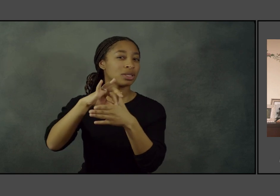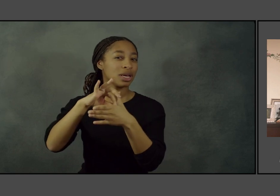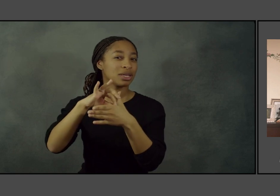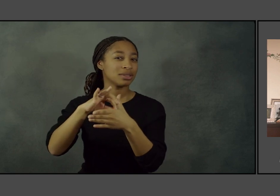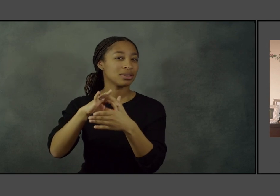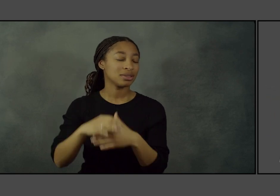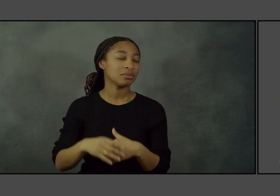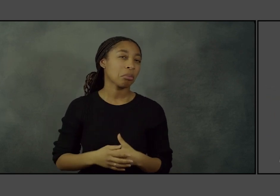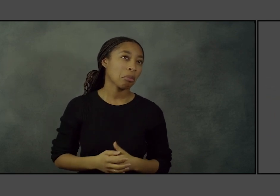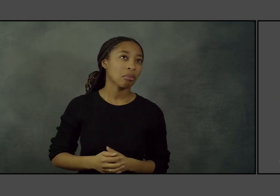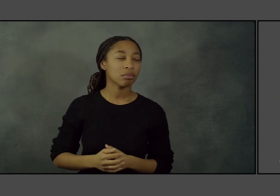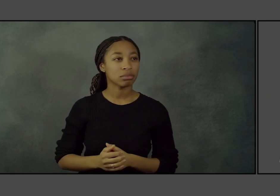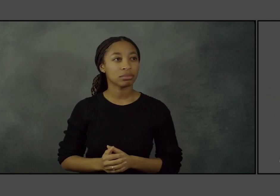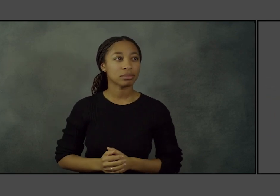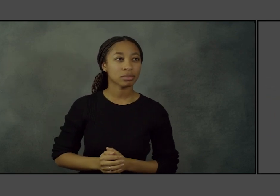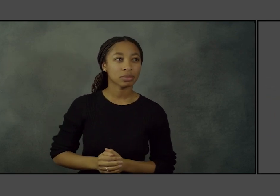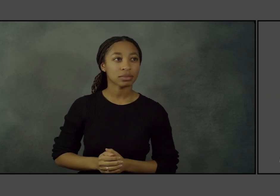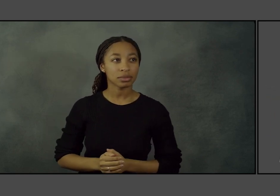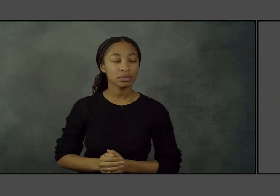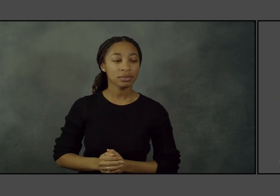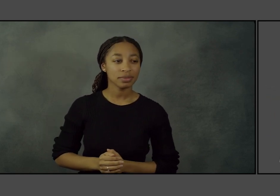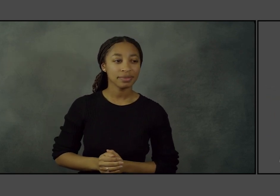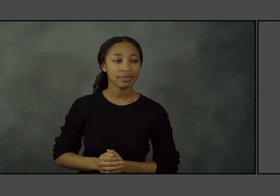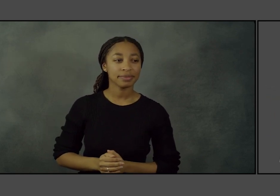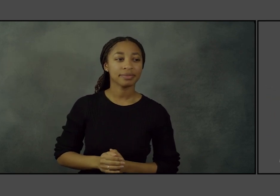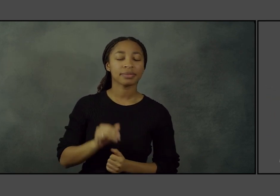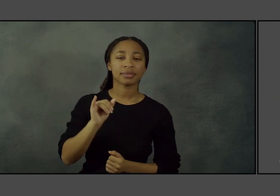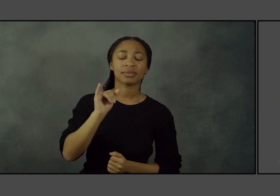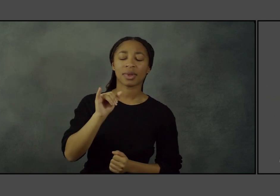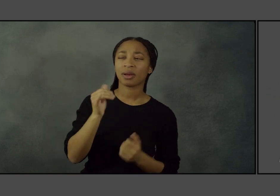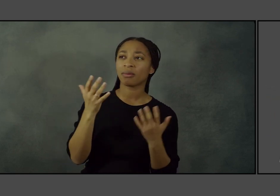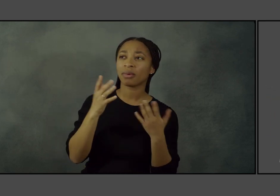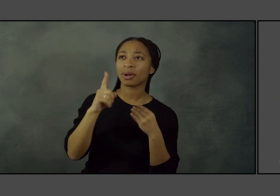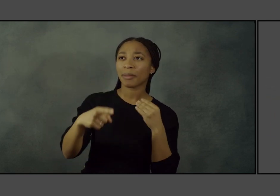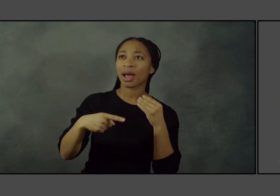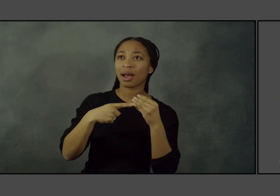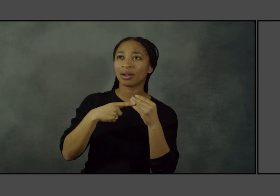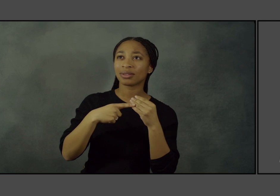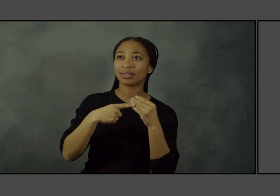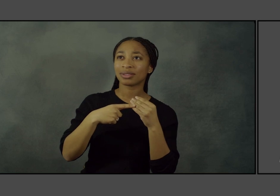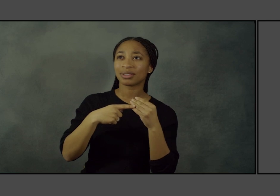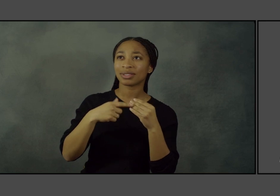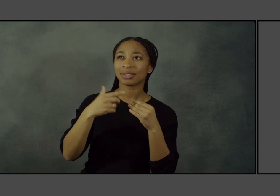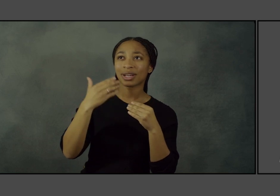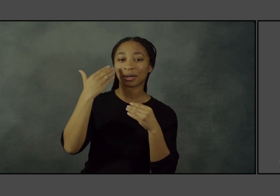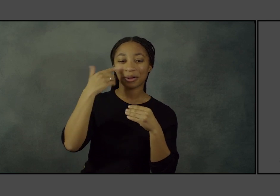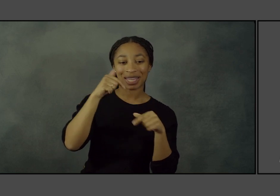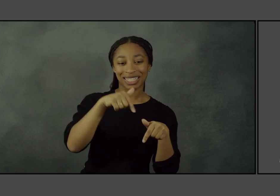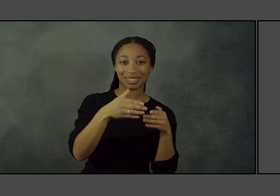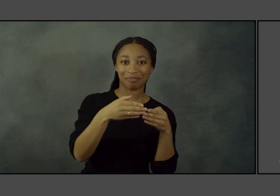Well, and what about, you know, this is opening up into jazz and its